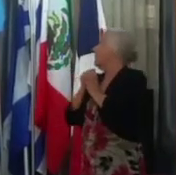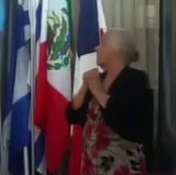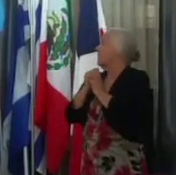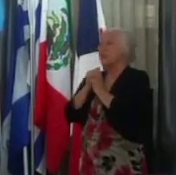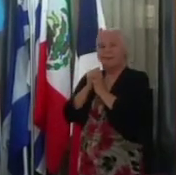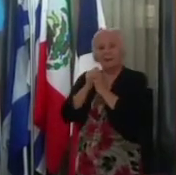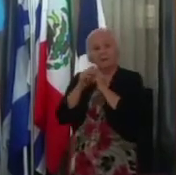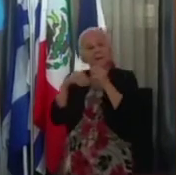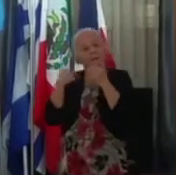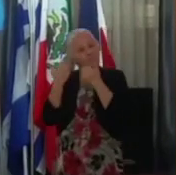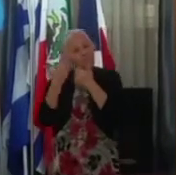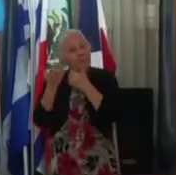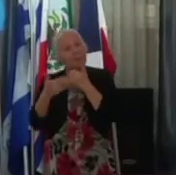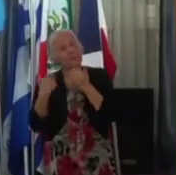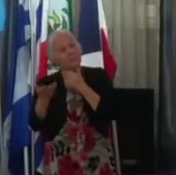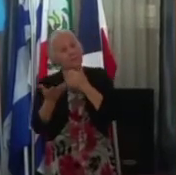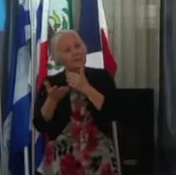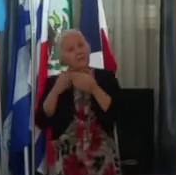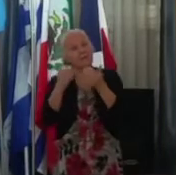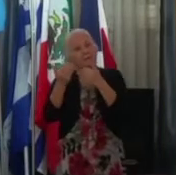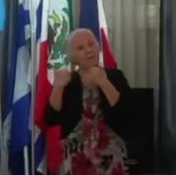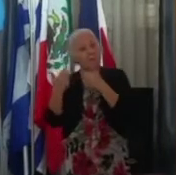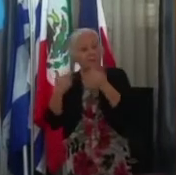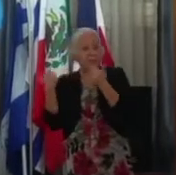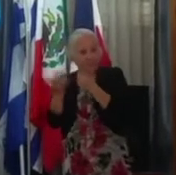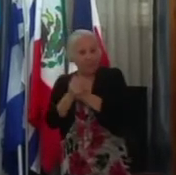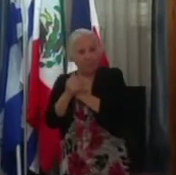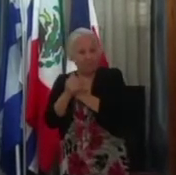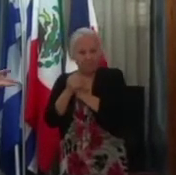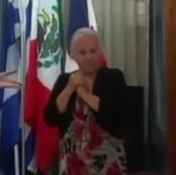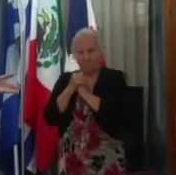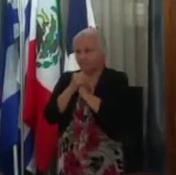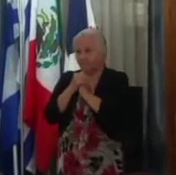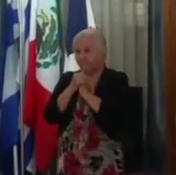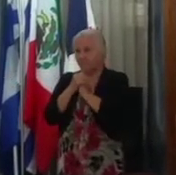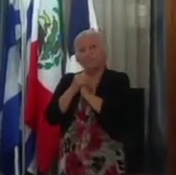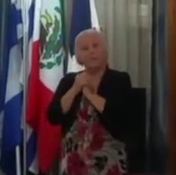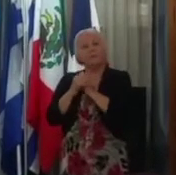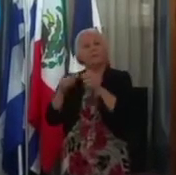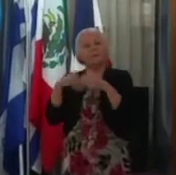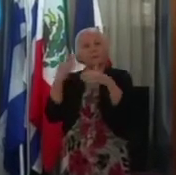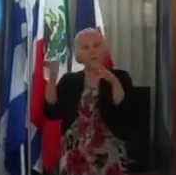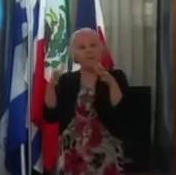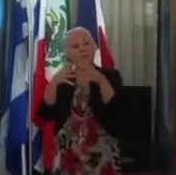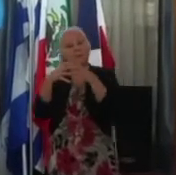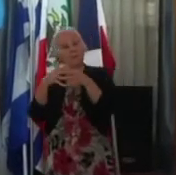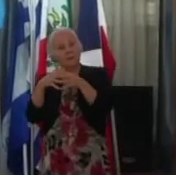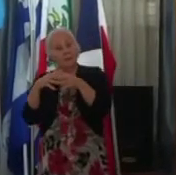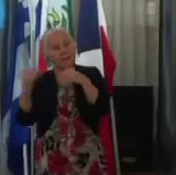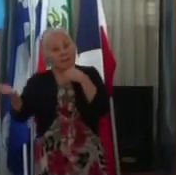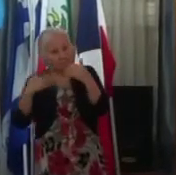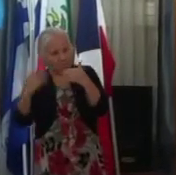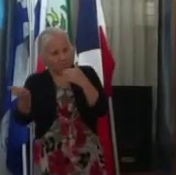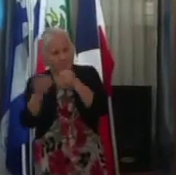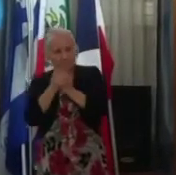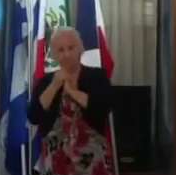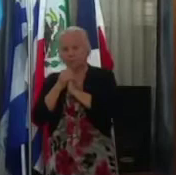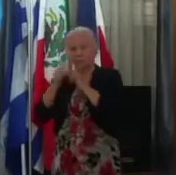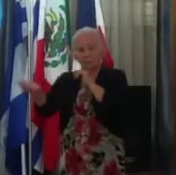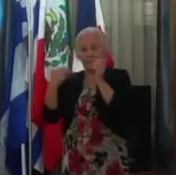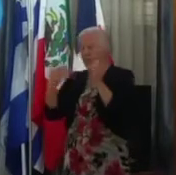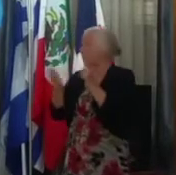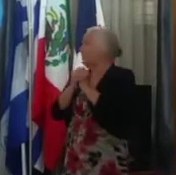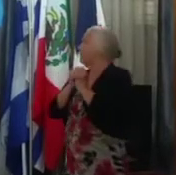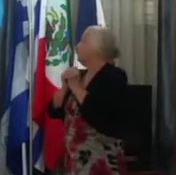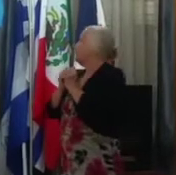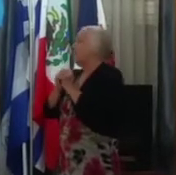drive there together. Que había la posibilidad que fuéramos guiando ambos. And cut down on travel expenses. Y así podíamos cortar los gastos. Well,